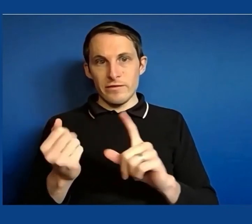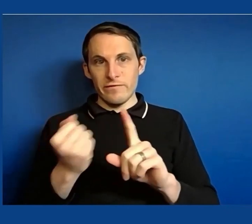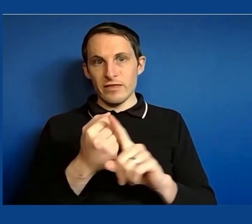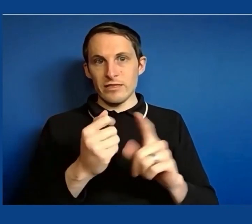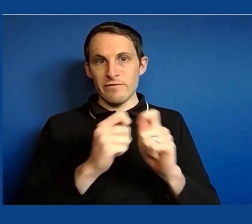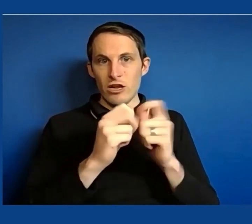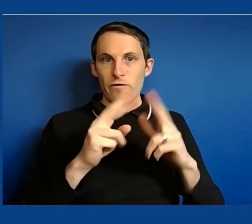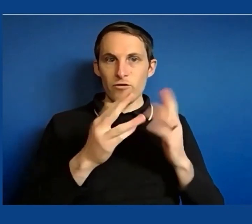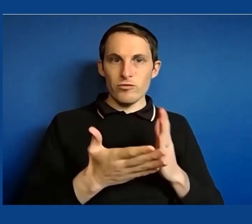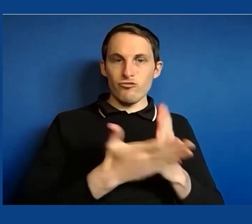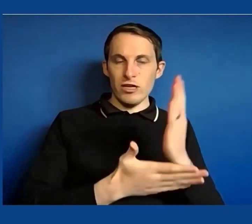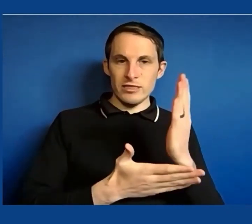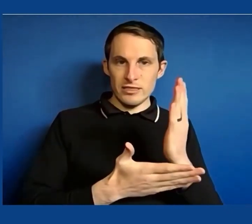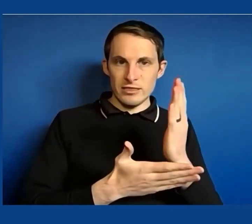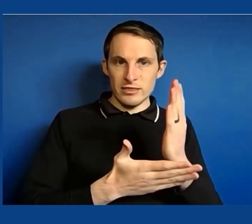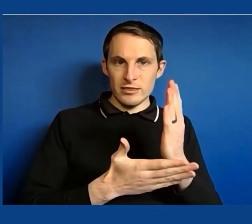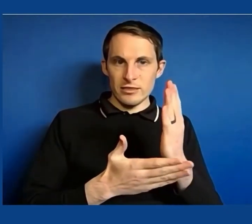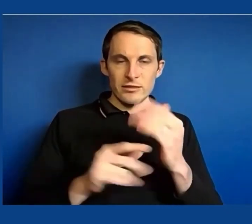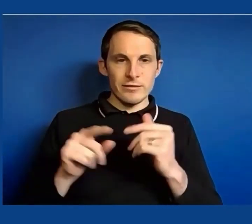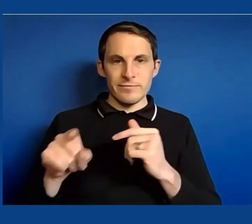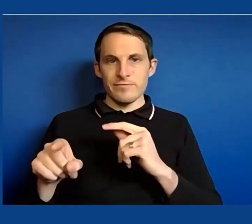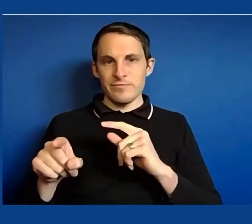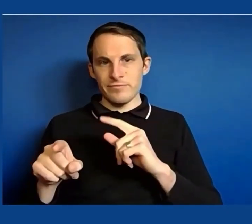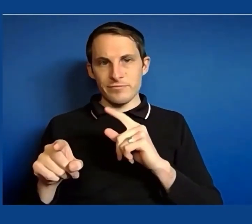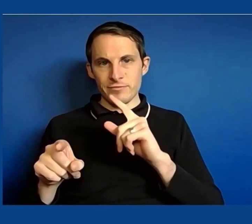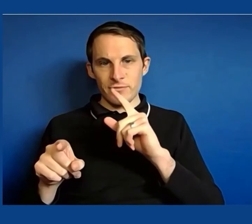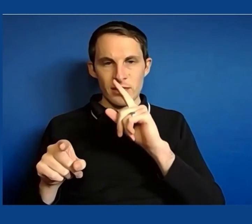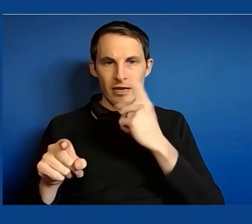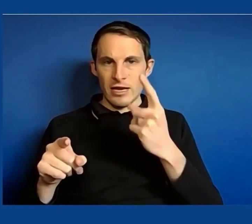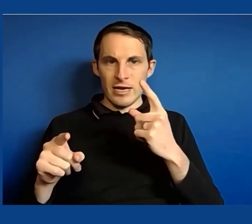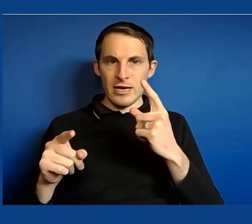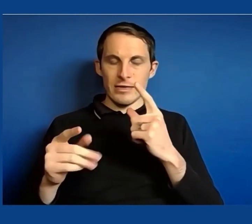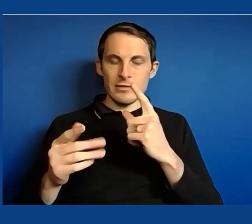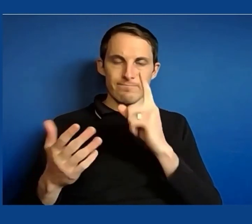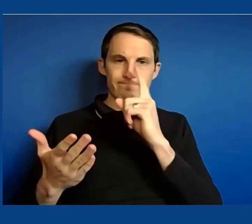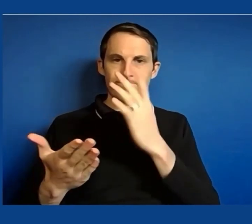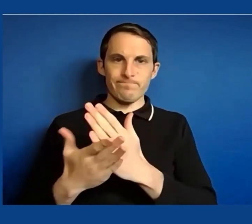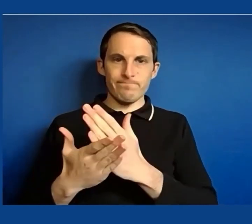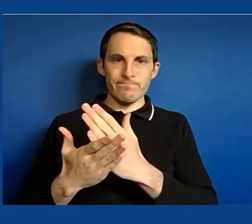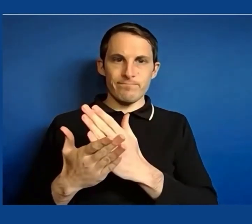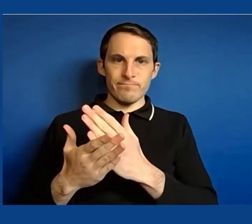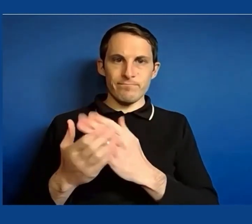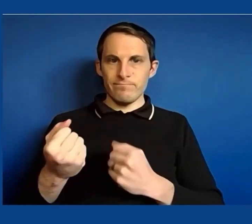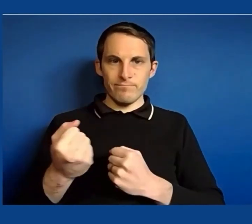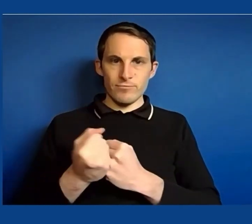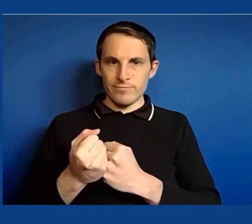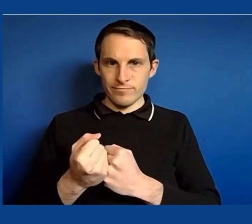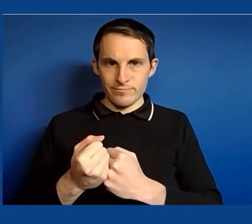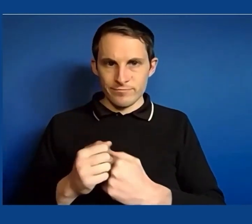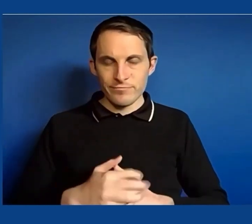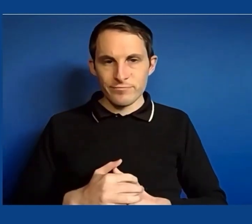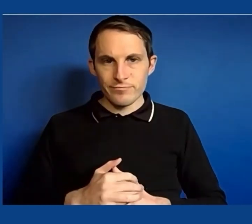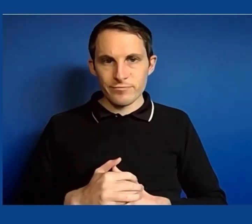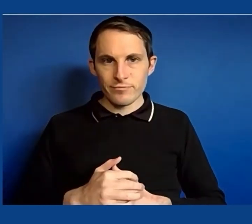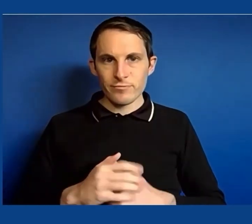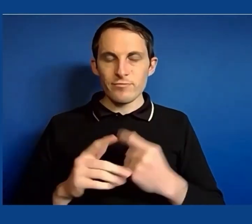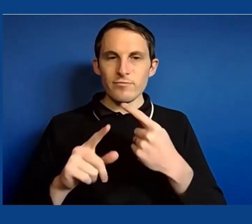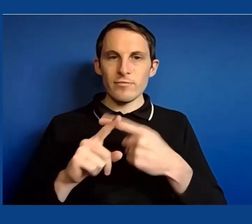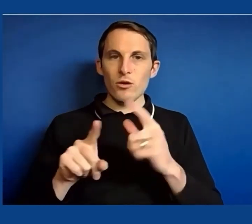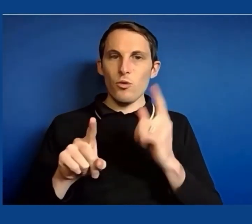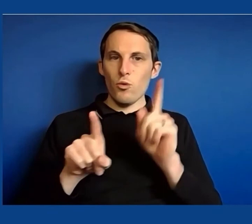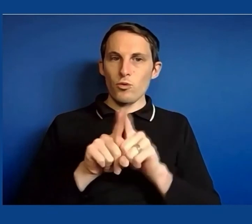law, cannot command unquestioning adherence, but also that in weighing up the pros and cons of changing a rule, we must